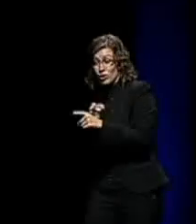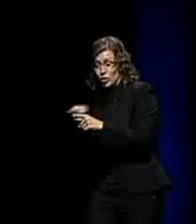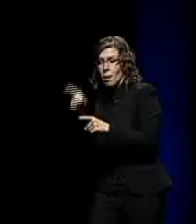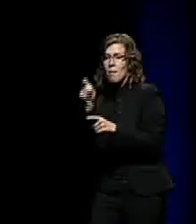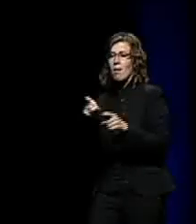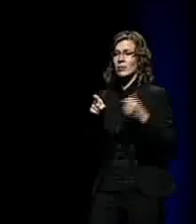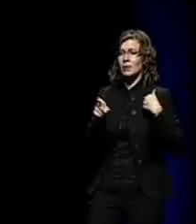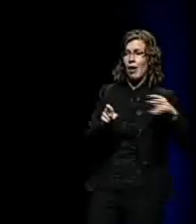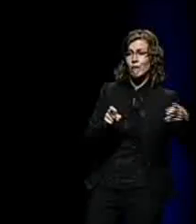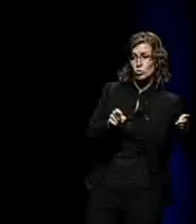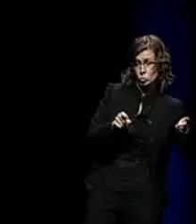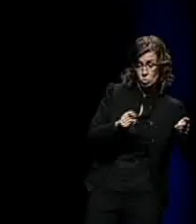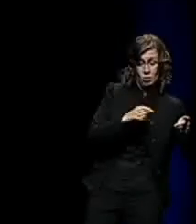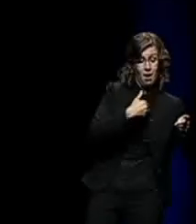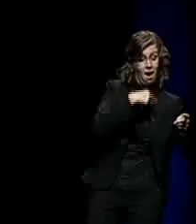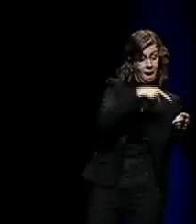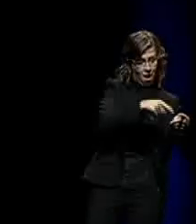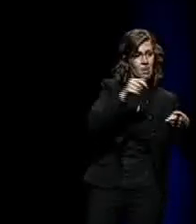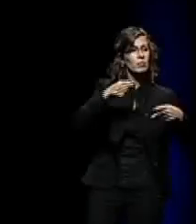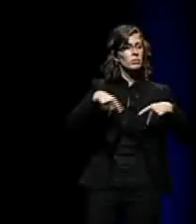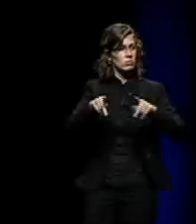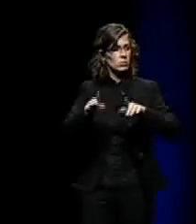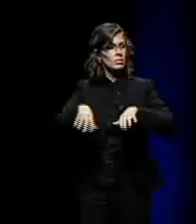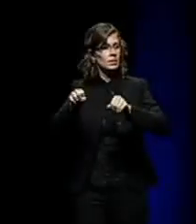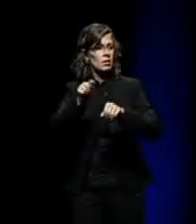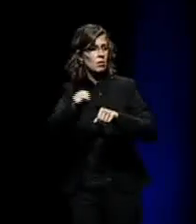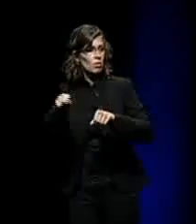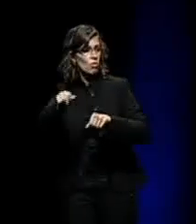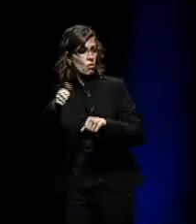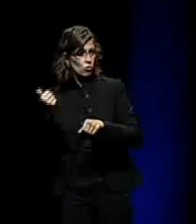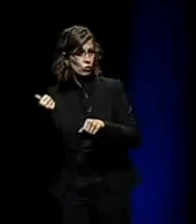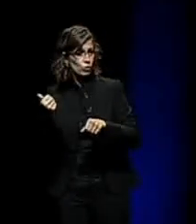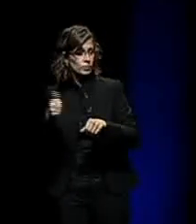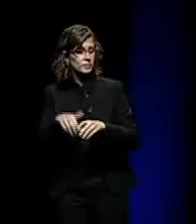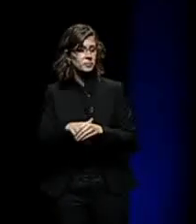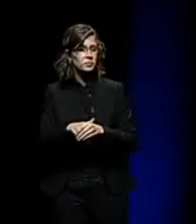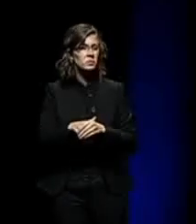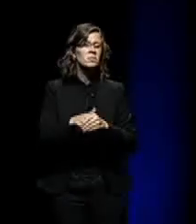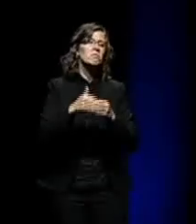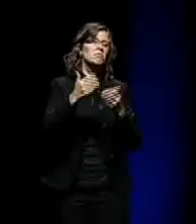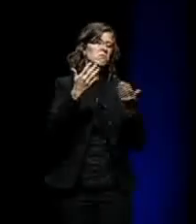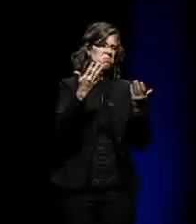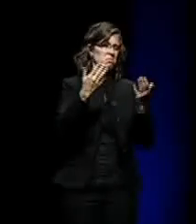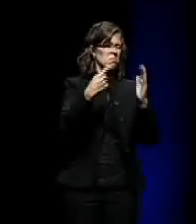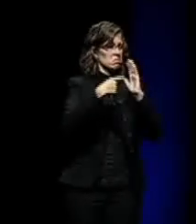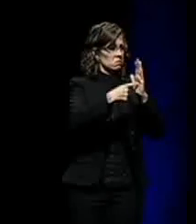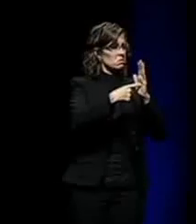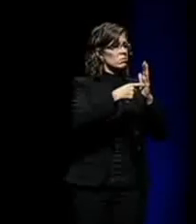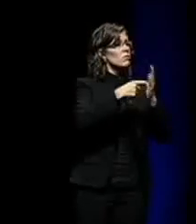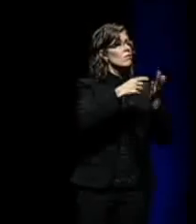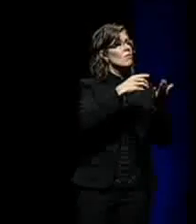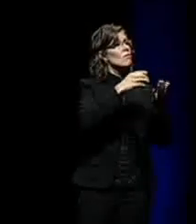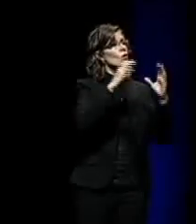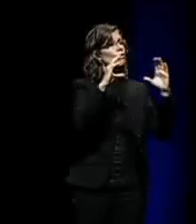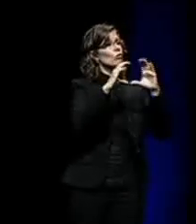that. Okay? Now, think of medicine, for example. If you look at the medical certification process, people